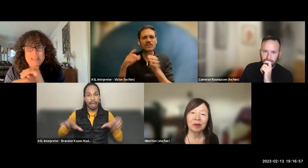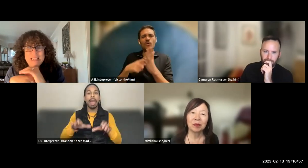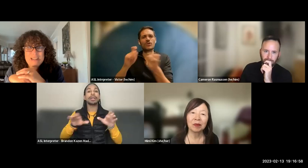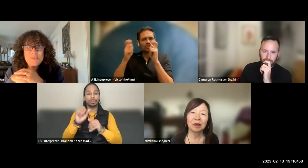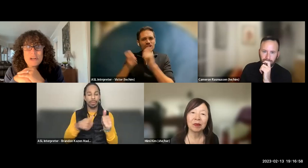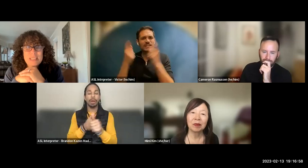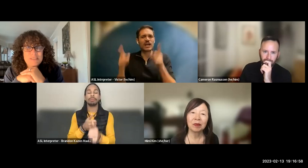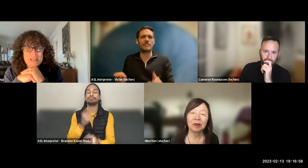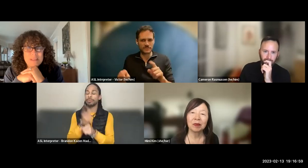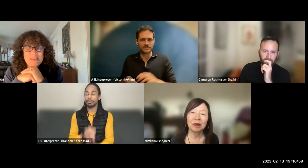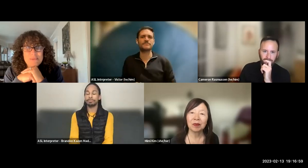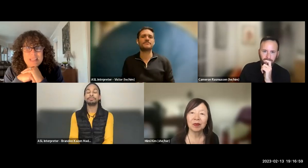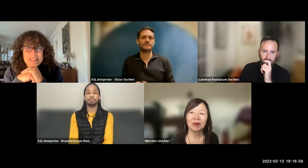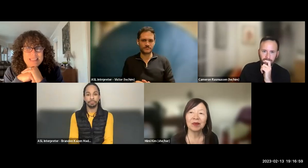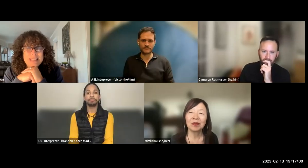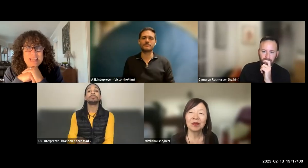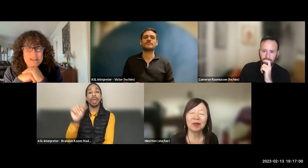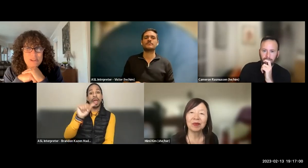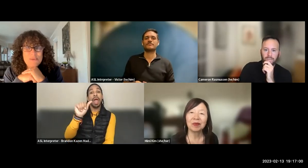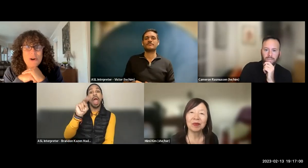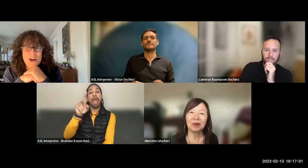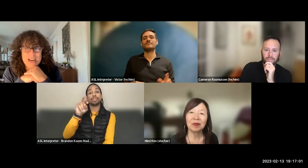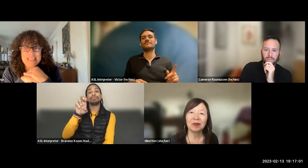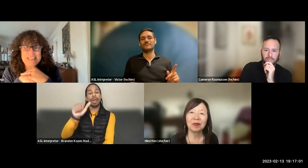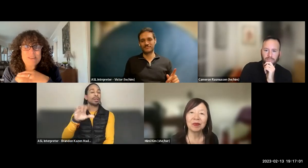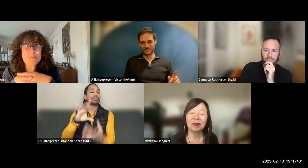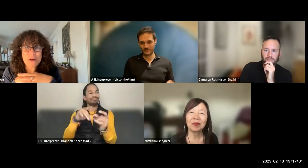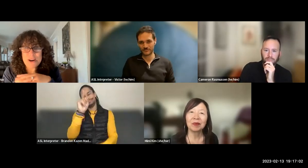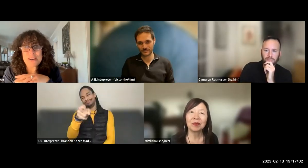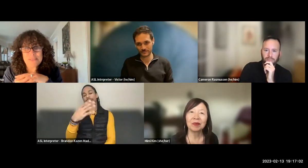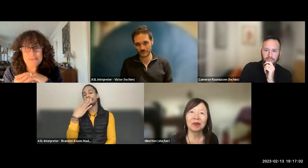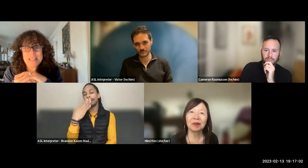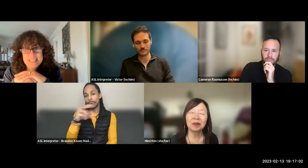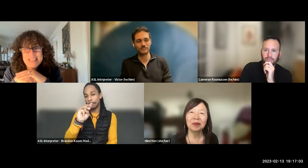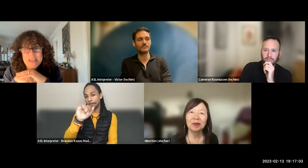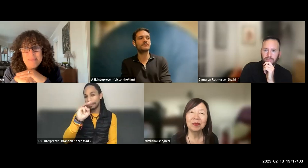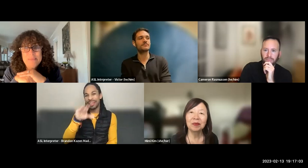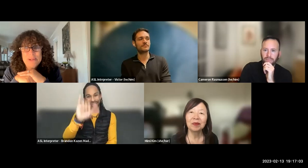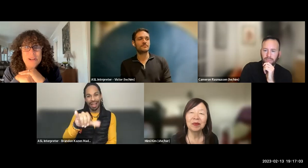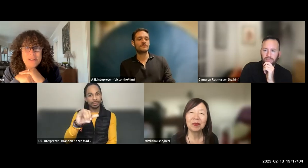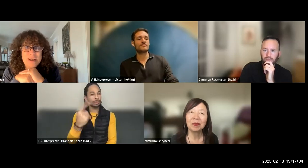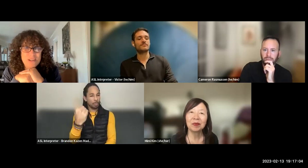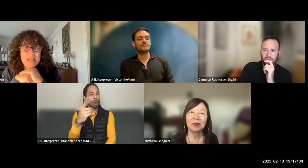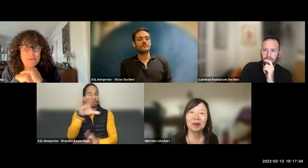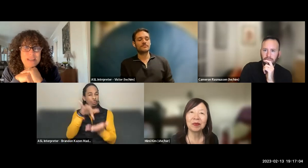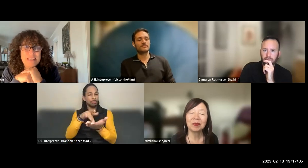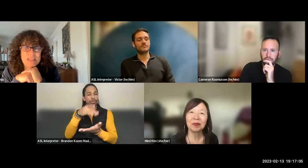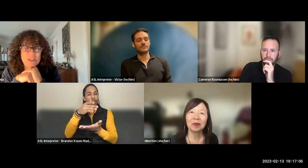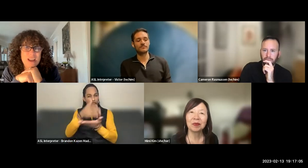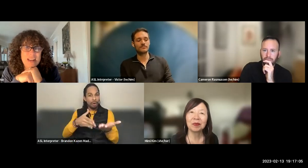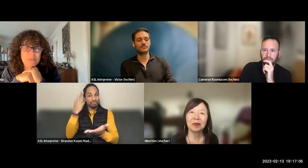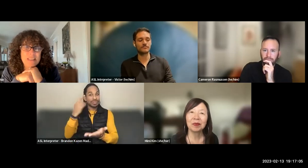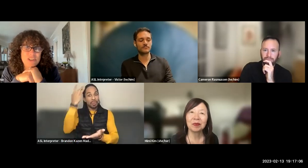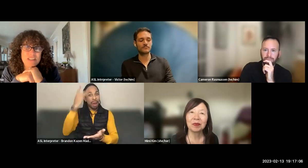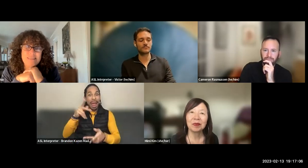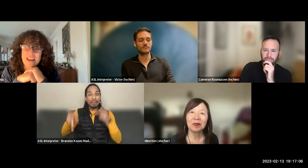Thank you, Mimi. And I just want to lift up that the reason that you are a central part of the reason that people are now clamoring to